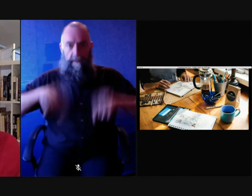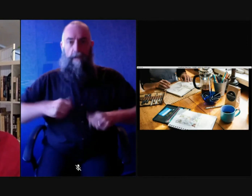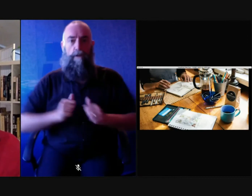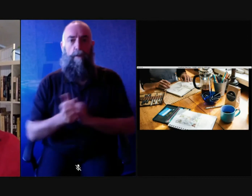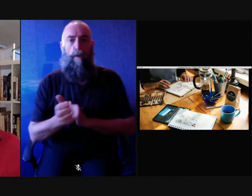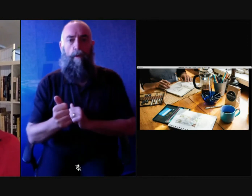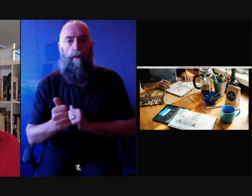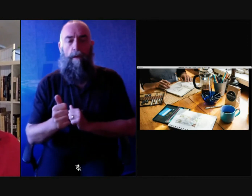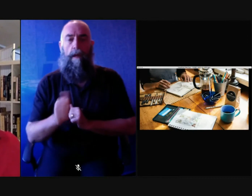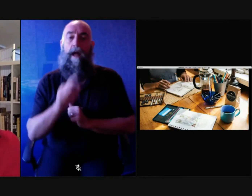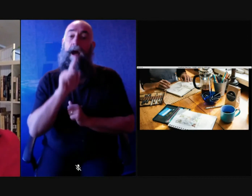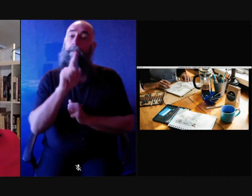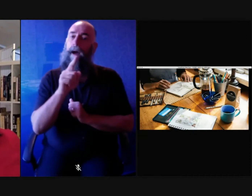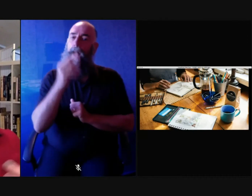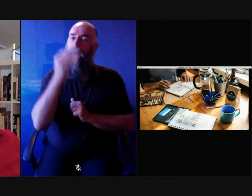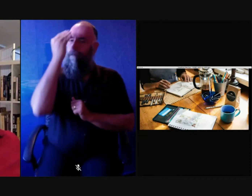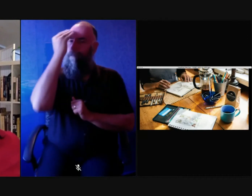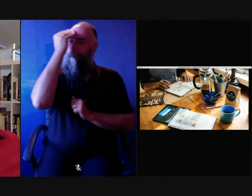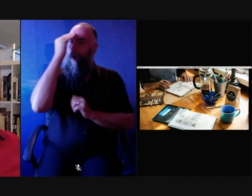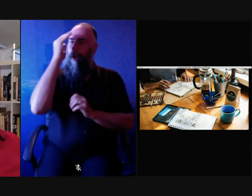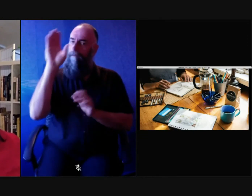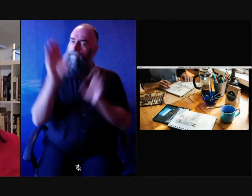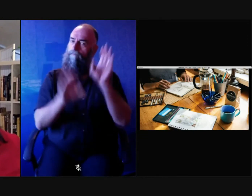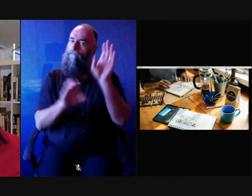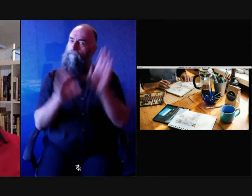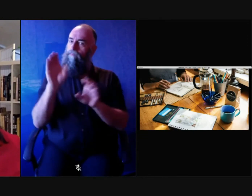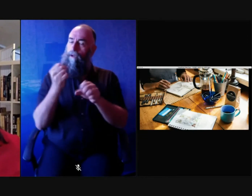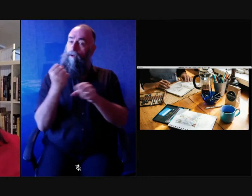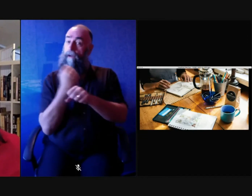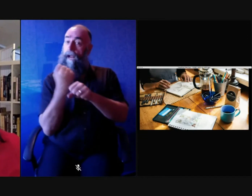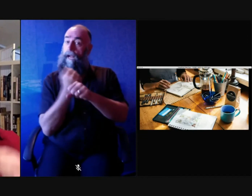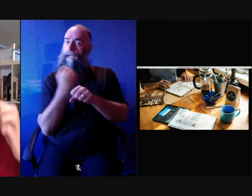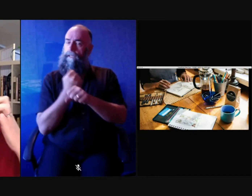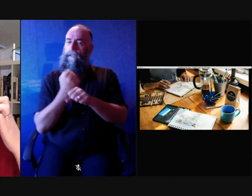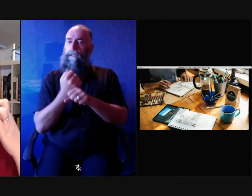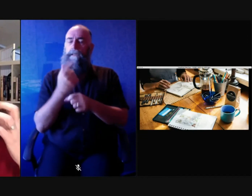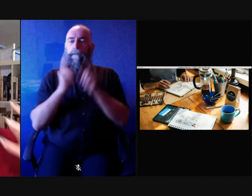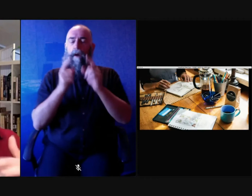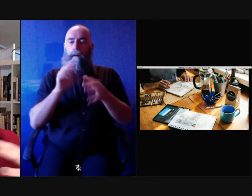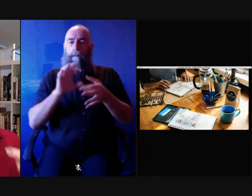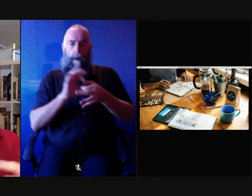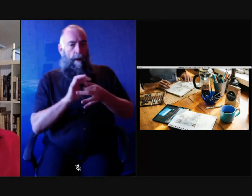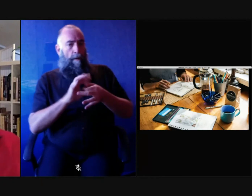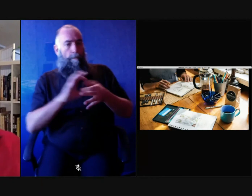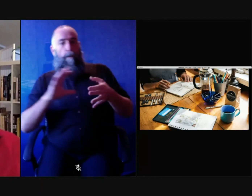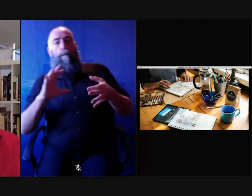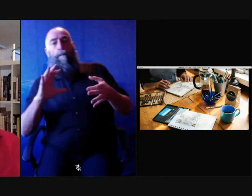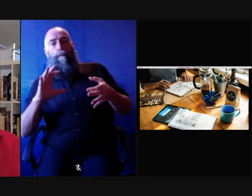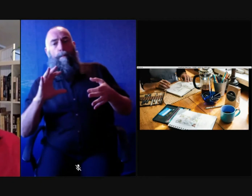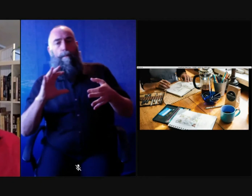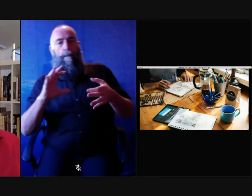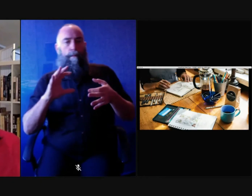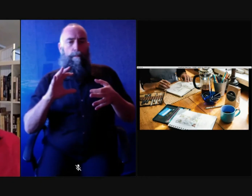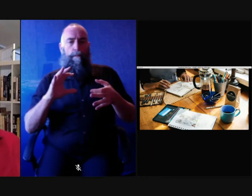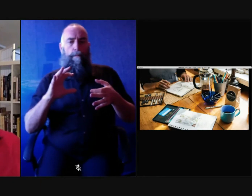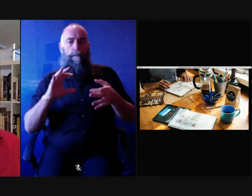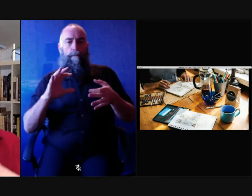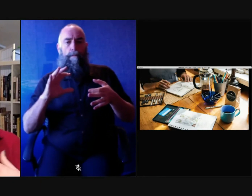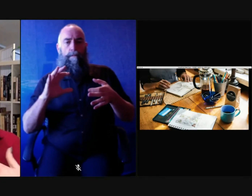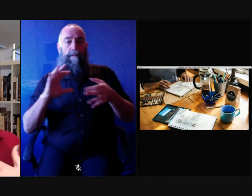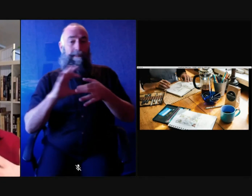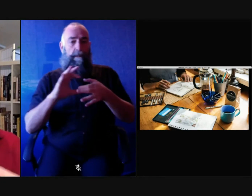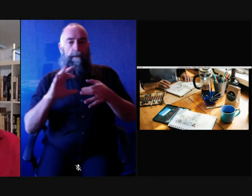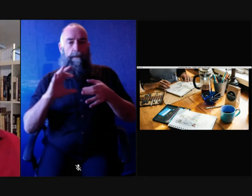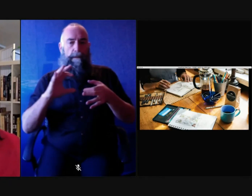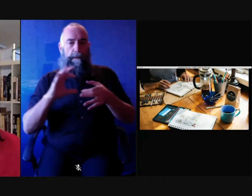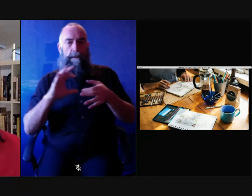disconnected from their own creativity sometimes. So now is the time to really think about, what are